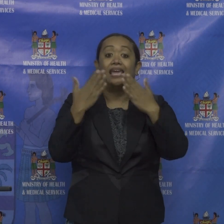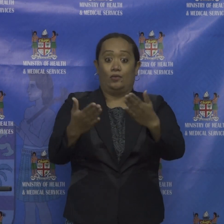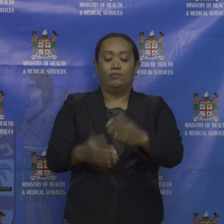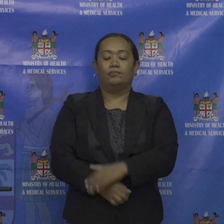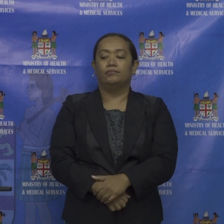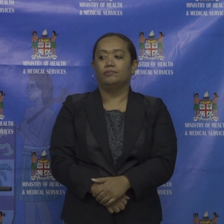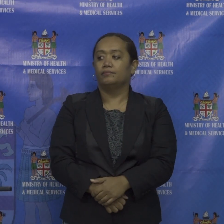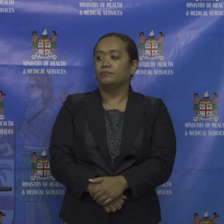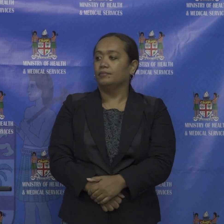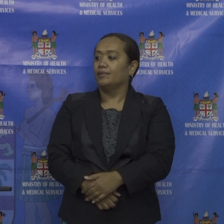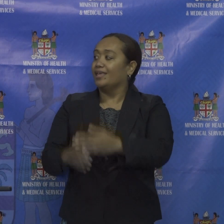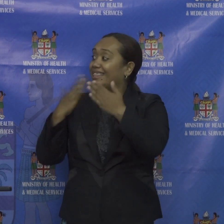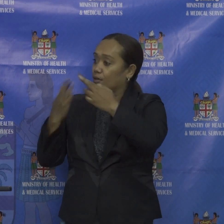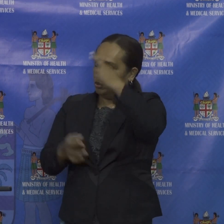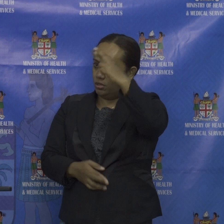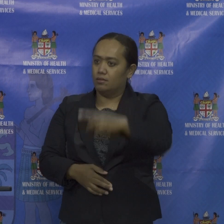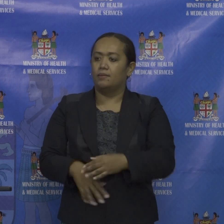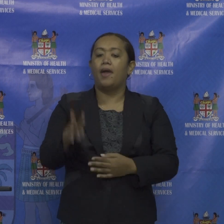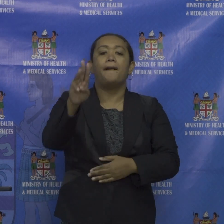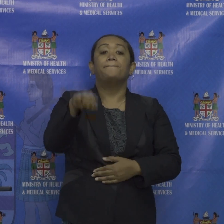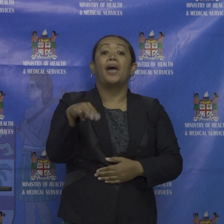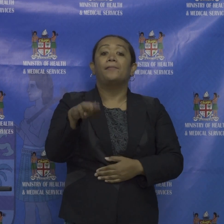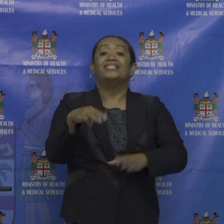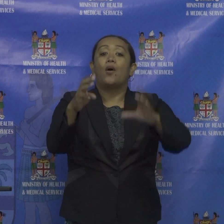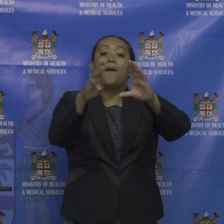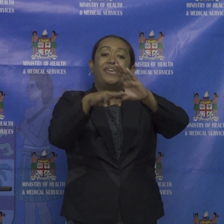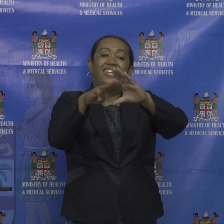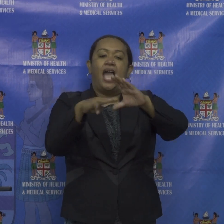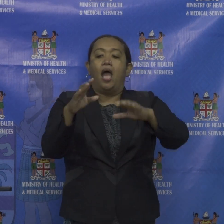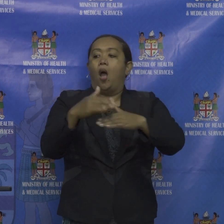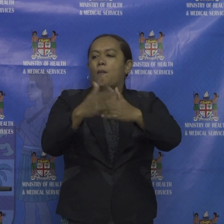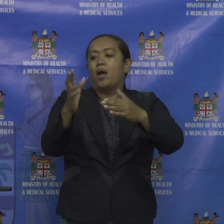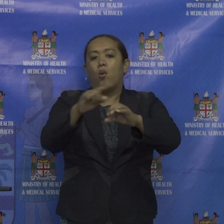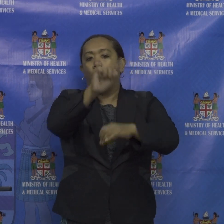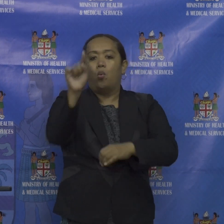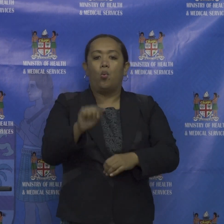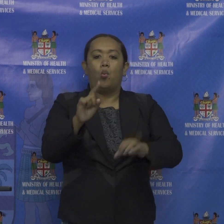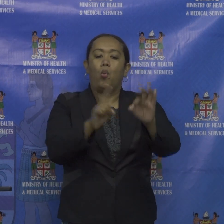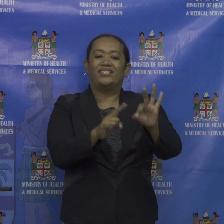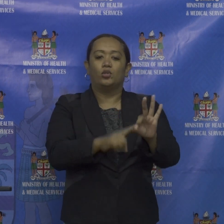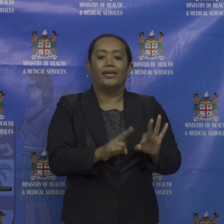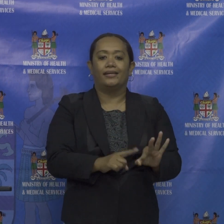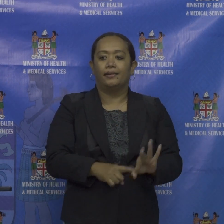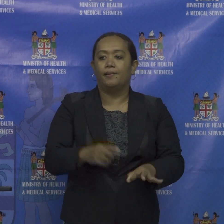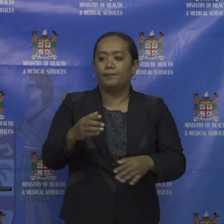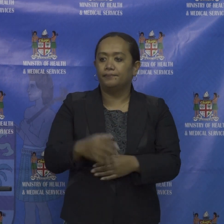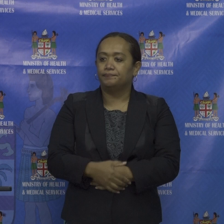Thank you very much, members of the media. We're open to questions now. One question please. You move the